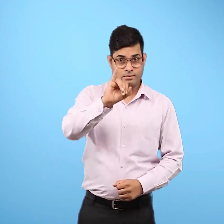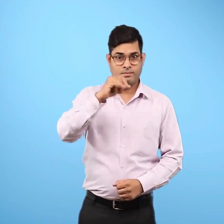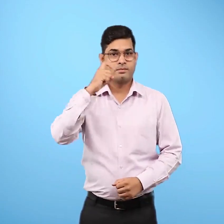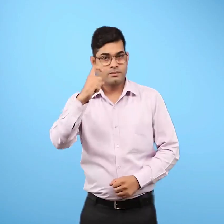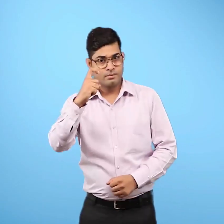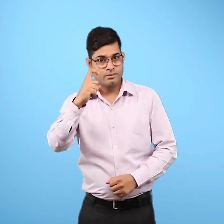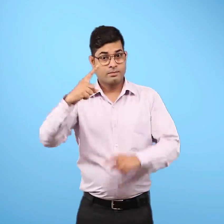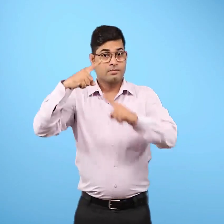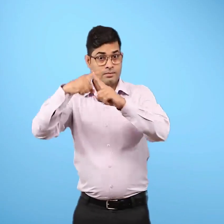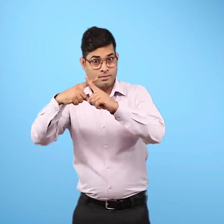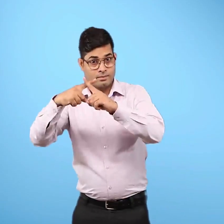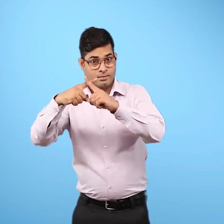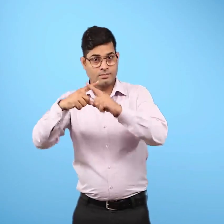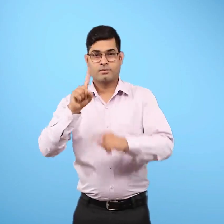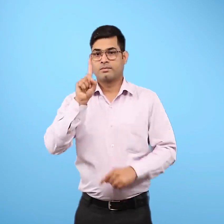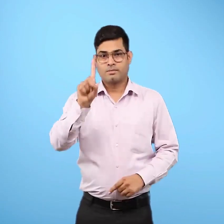67 by 18.